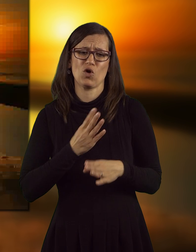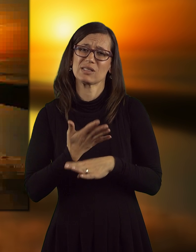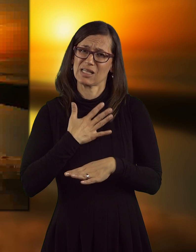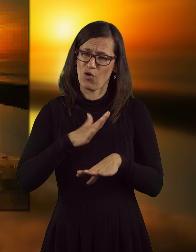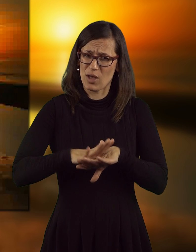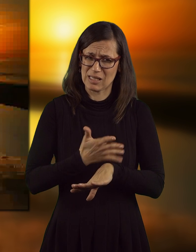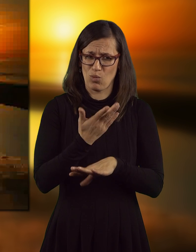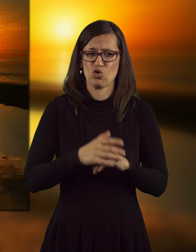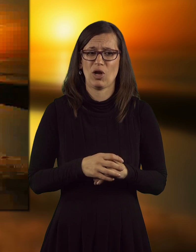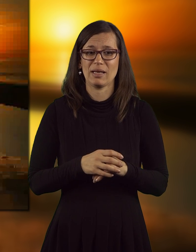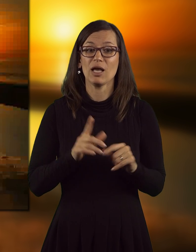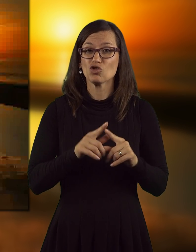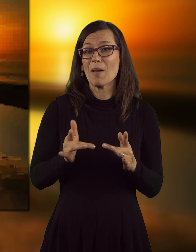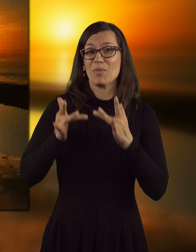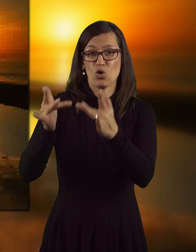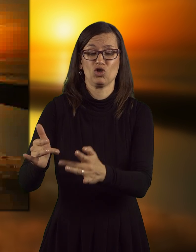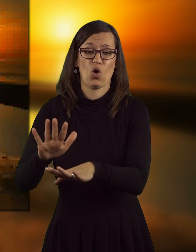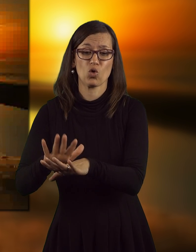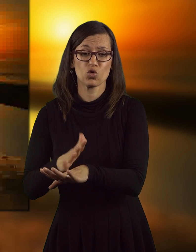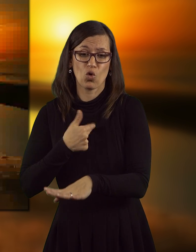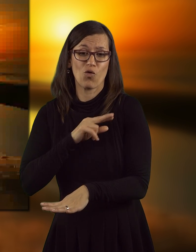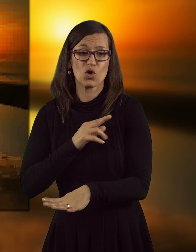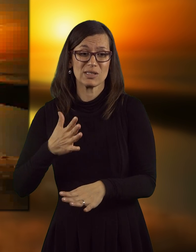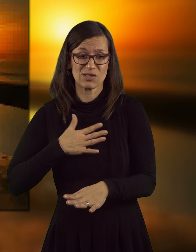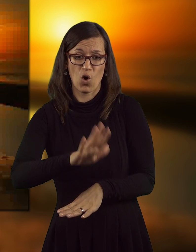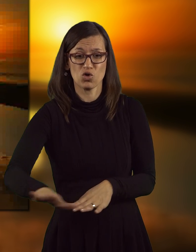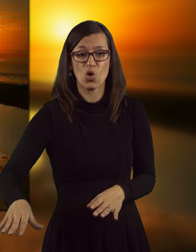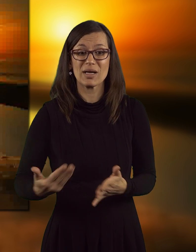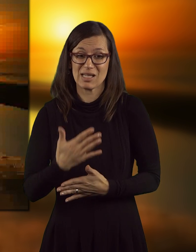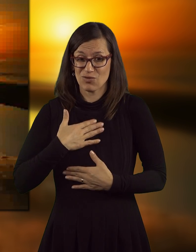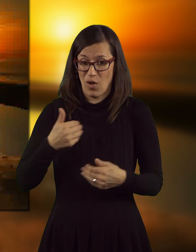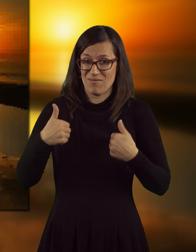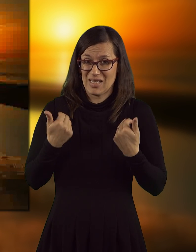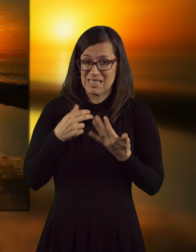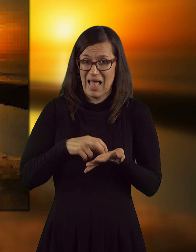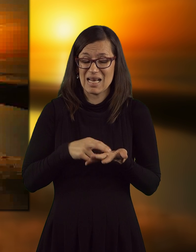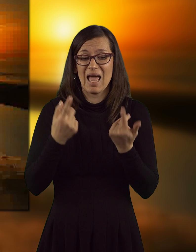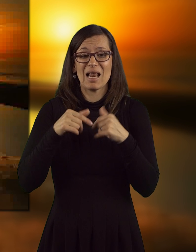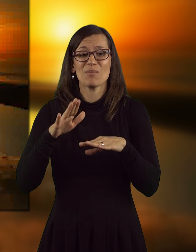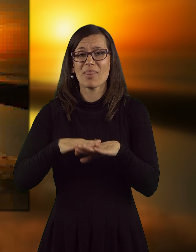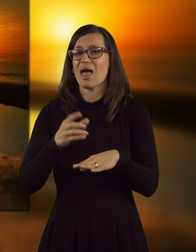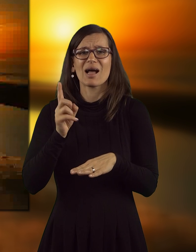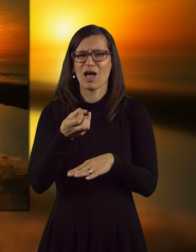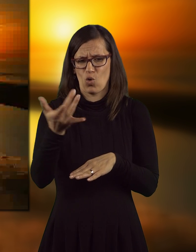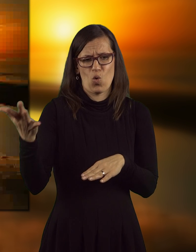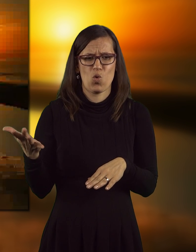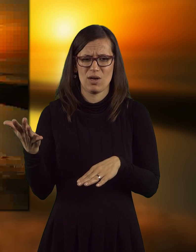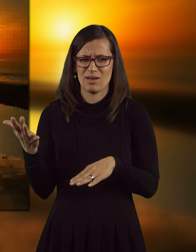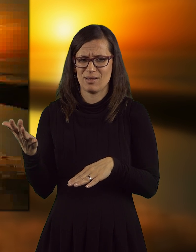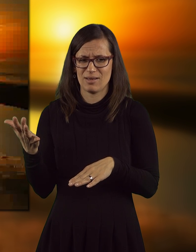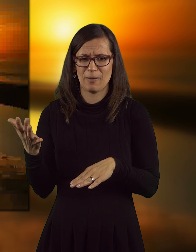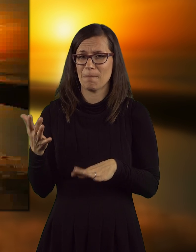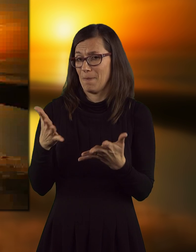their mood. When you give the responsibility to your children for your joy, or to the condition of anything for